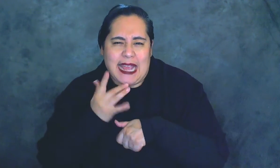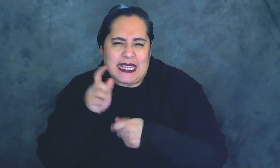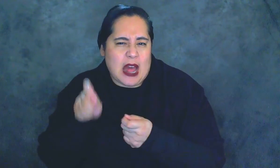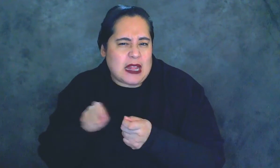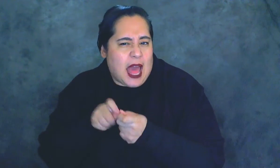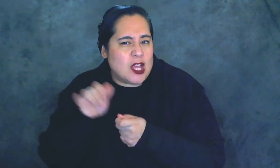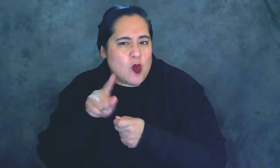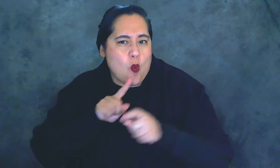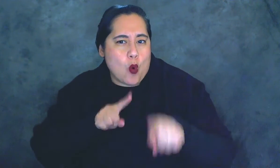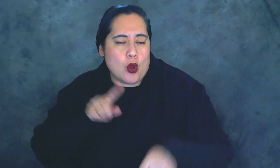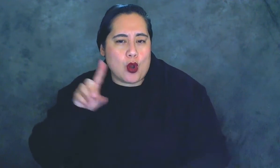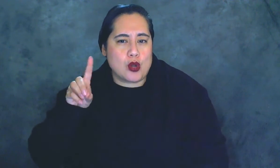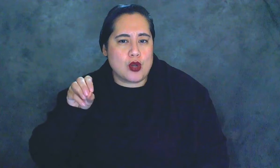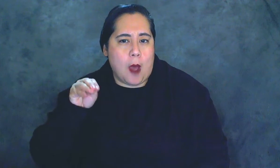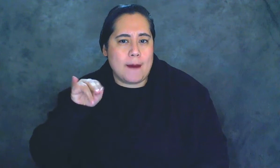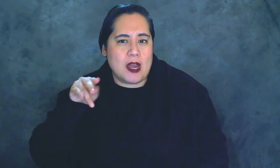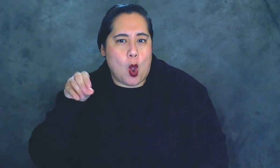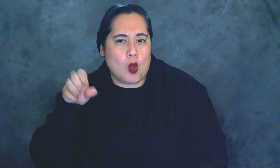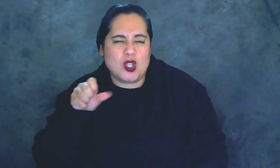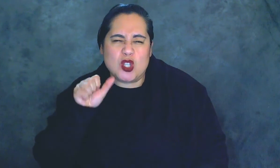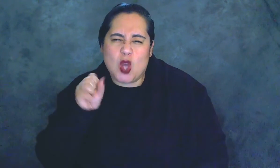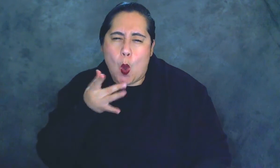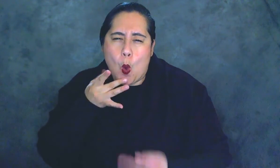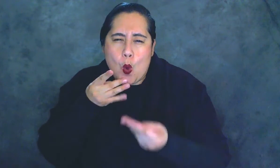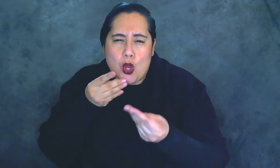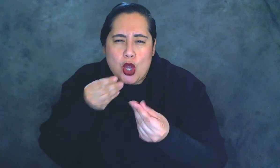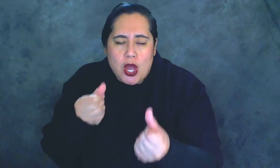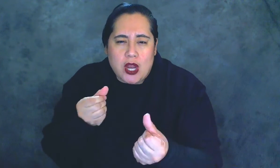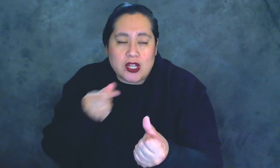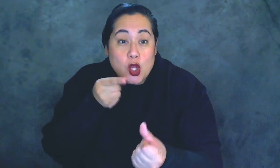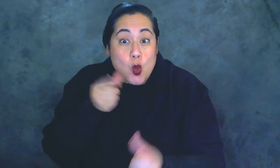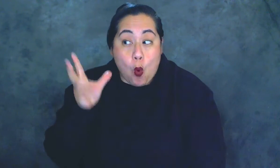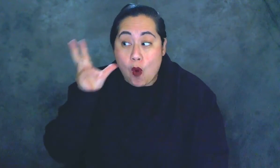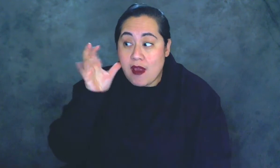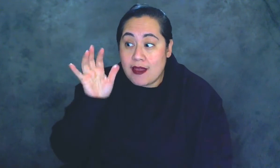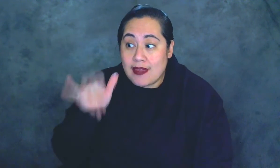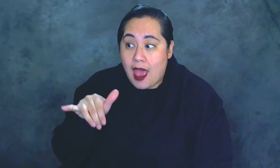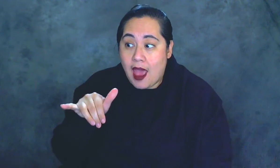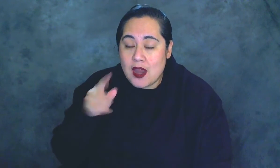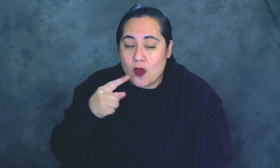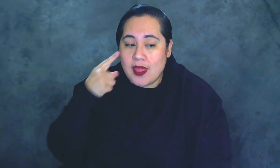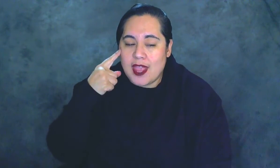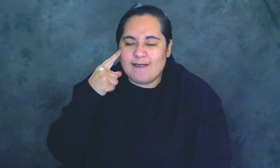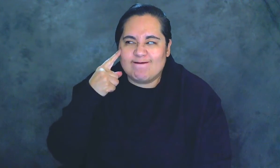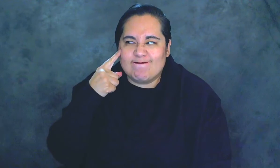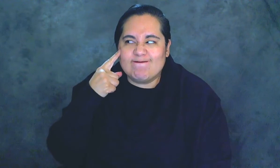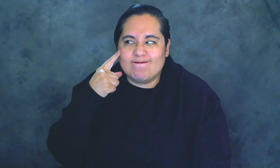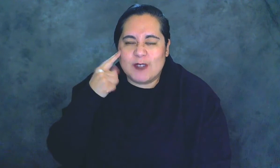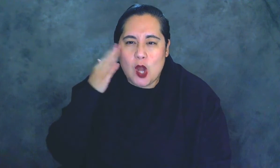ordered Domino's. And it's so good. So you overhear that and you think, you know what? I'm going to